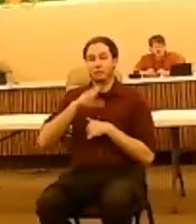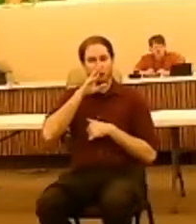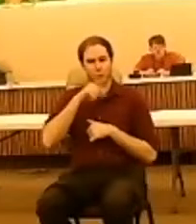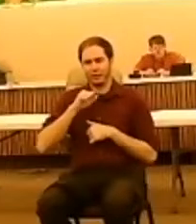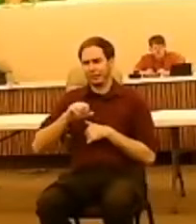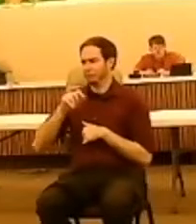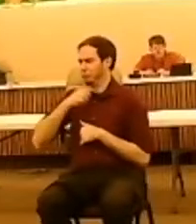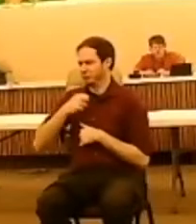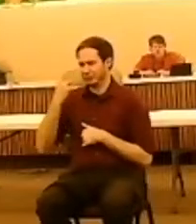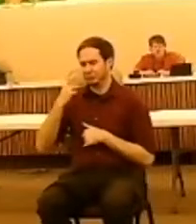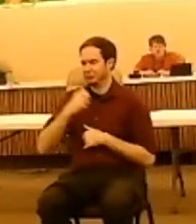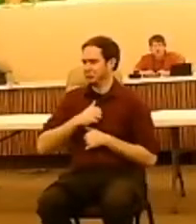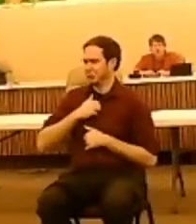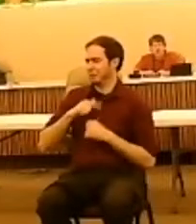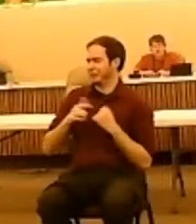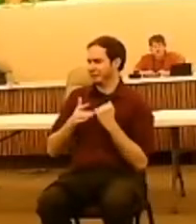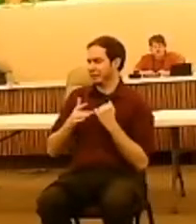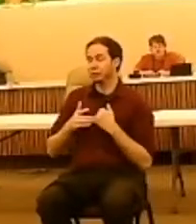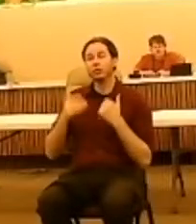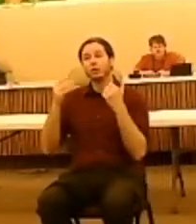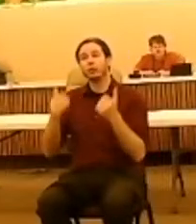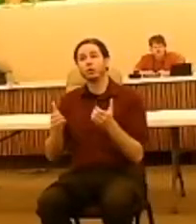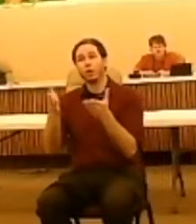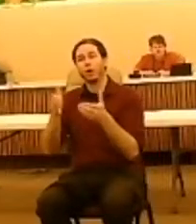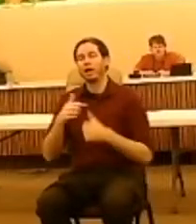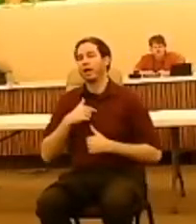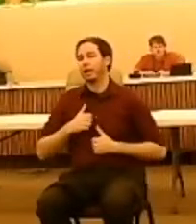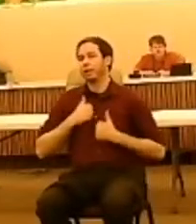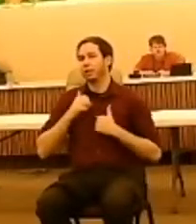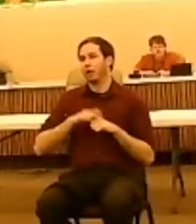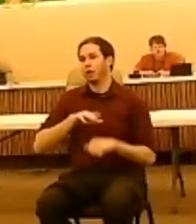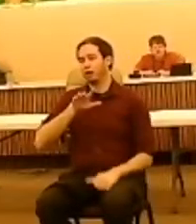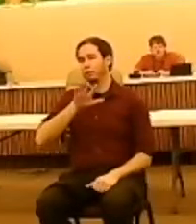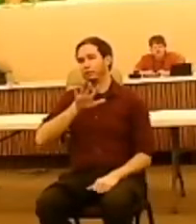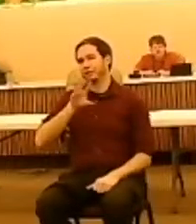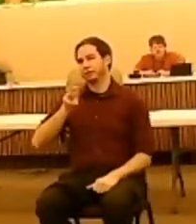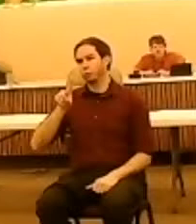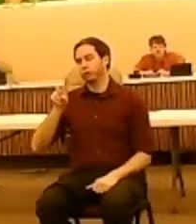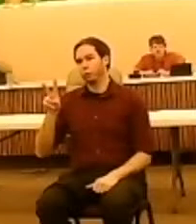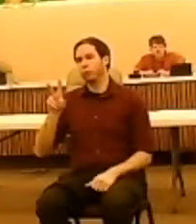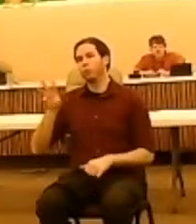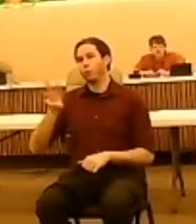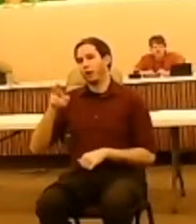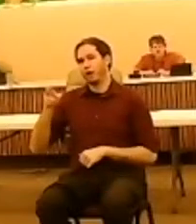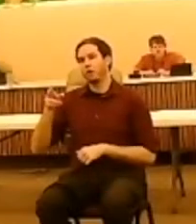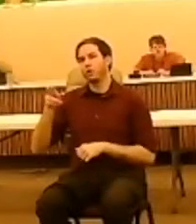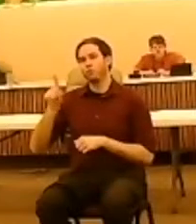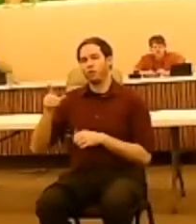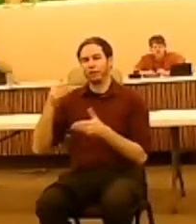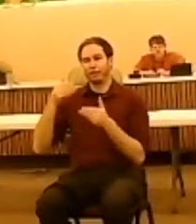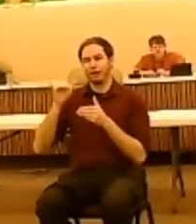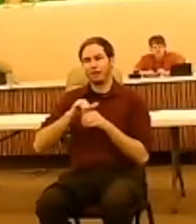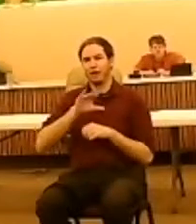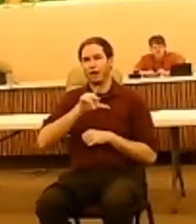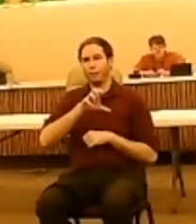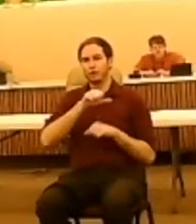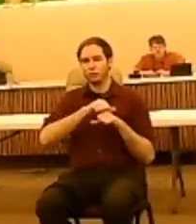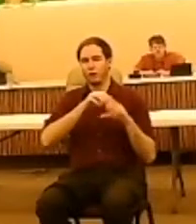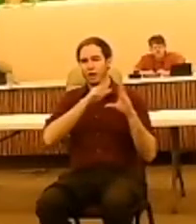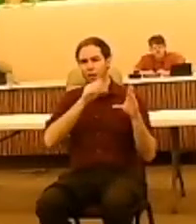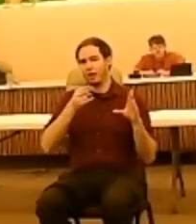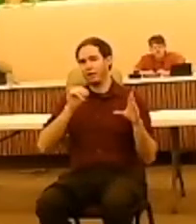you. Go ahead. I live at 5612 West Henrietta Road between the Cobblestone House and the Headings